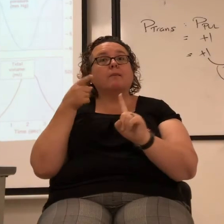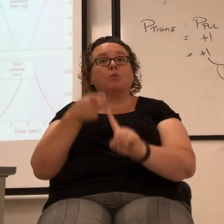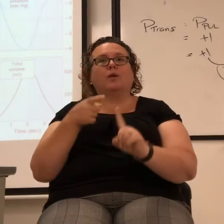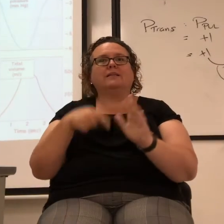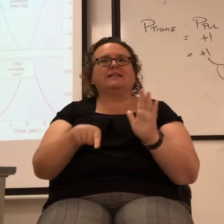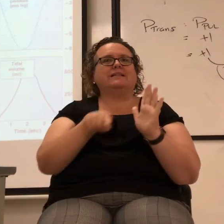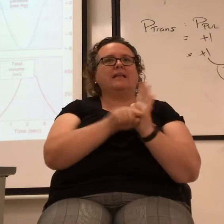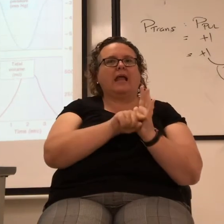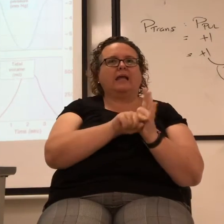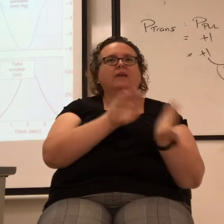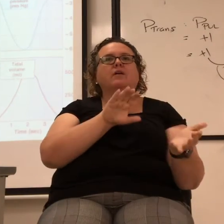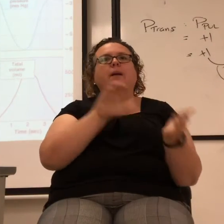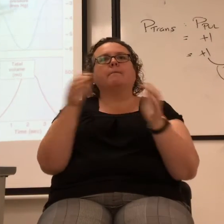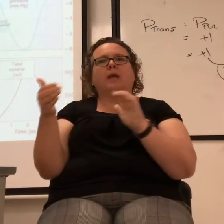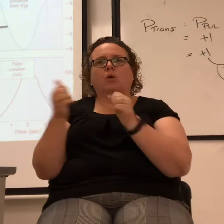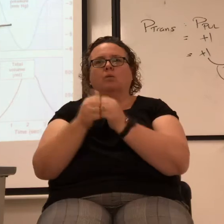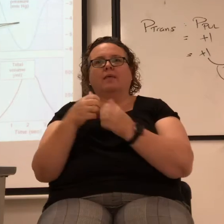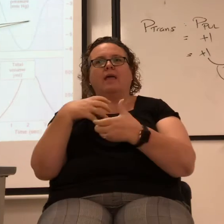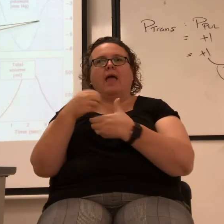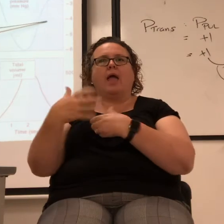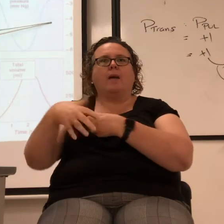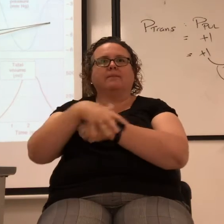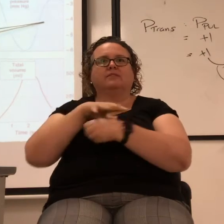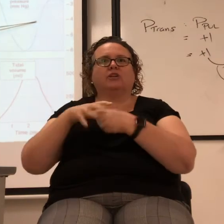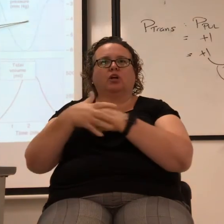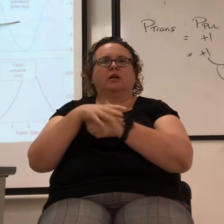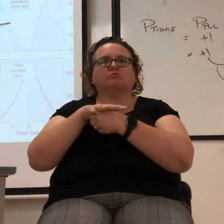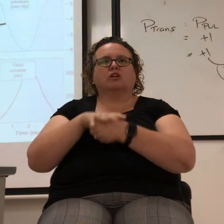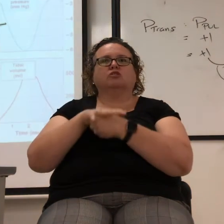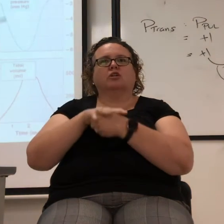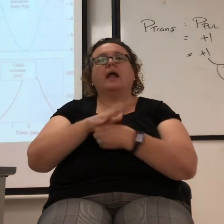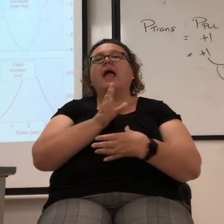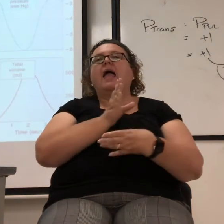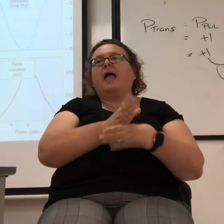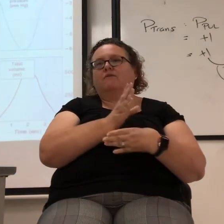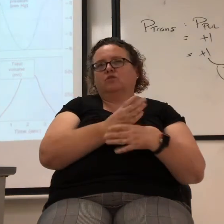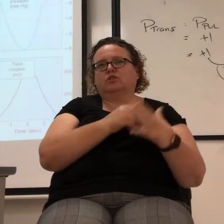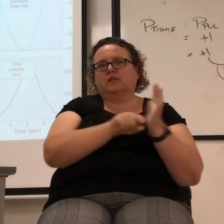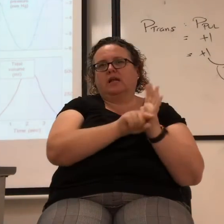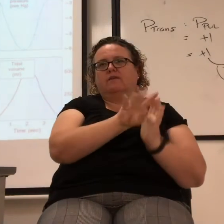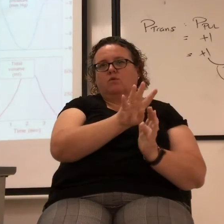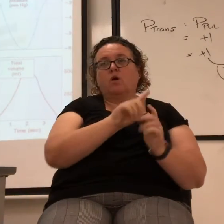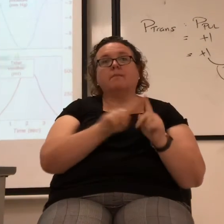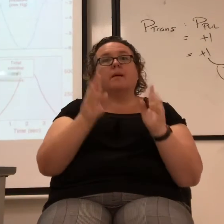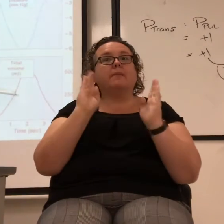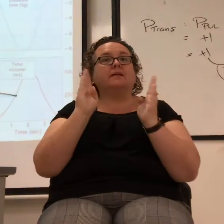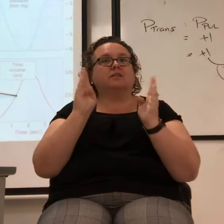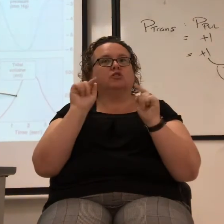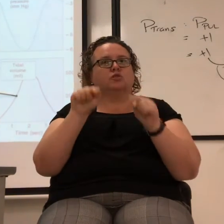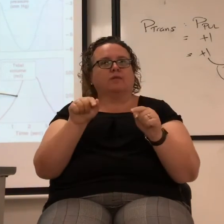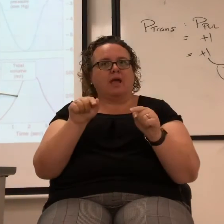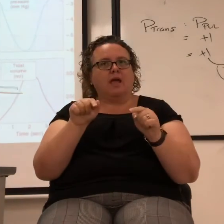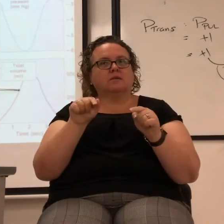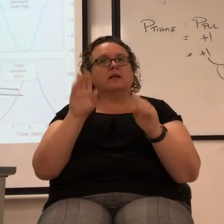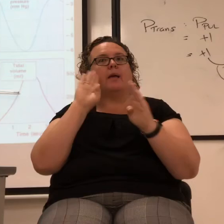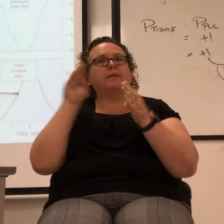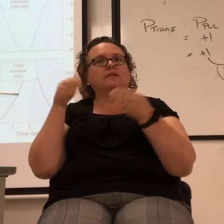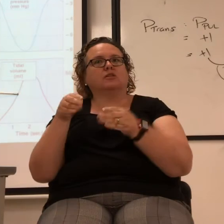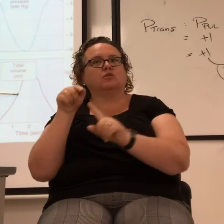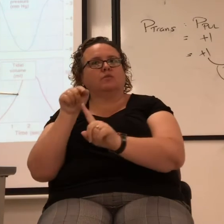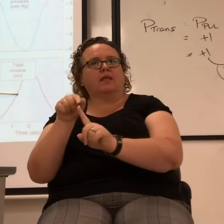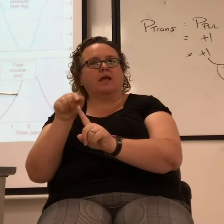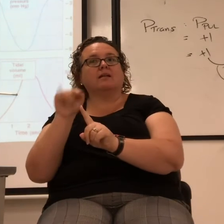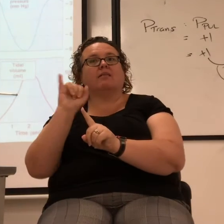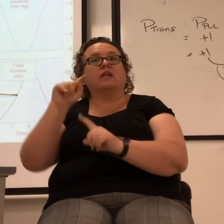to atmospheric pressure, and on average, it's negative four. Okay, but pay attention to that. Pay attention to that. That's